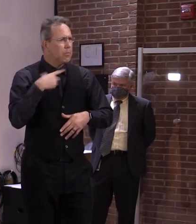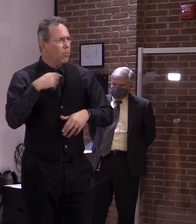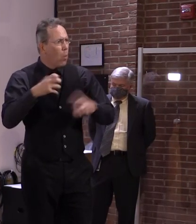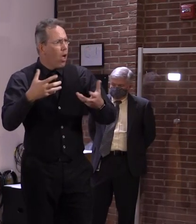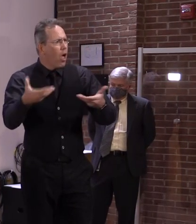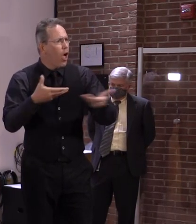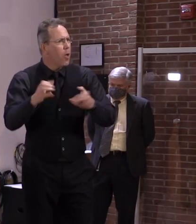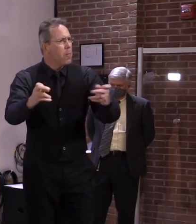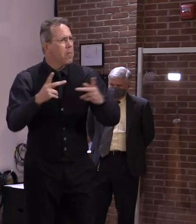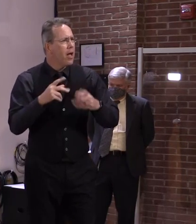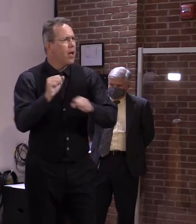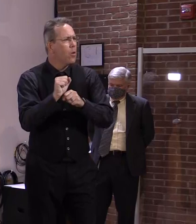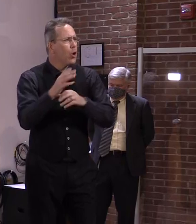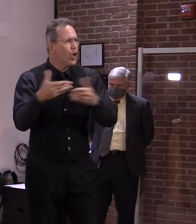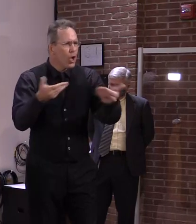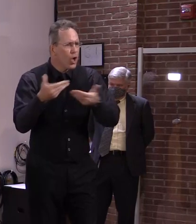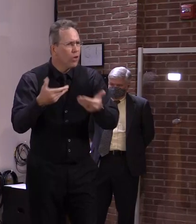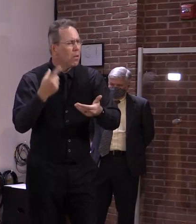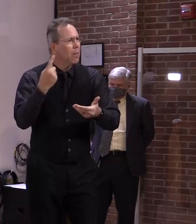workplace?